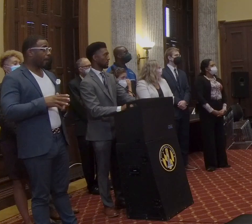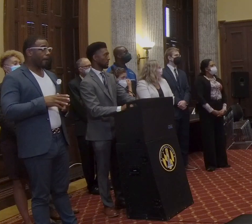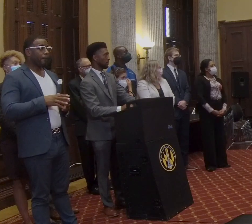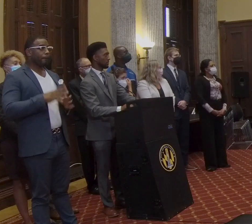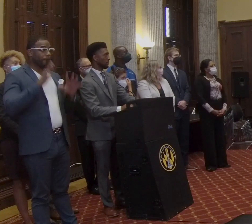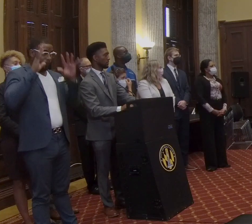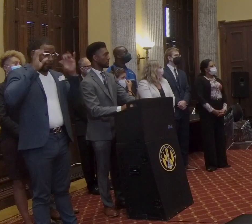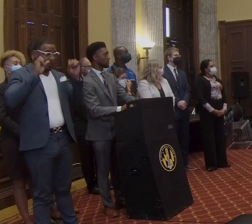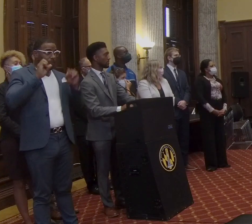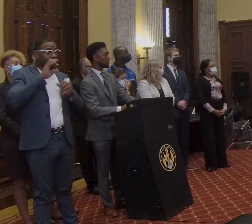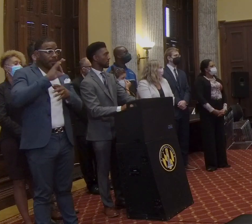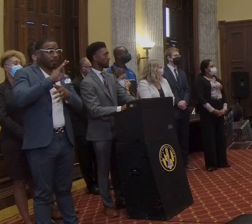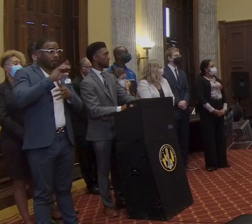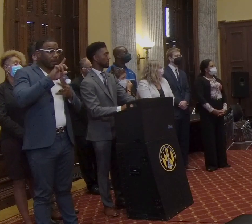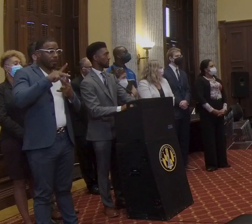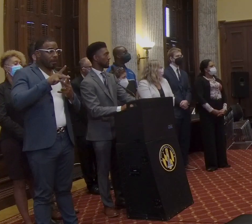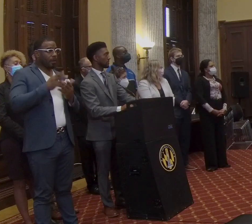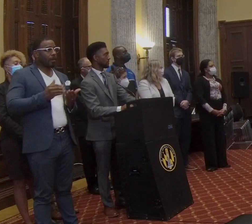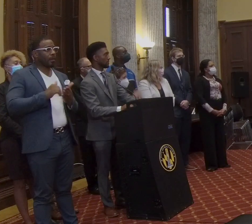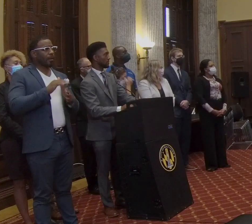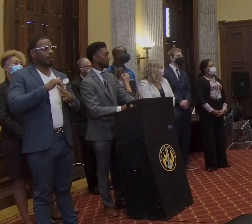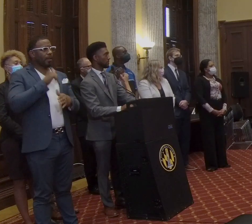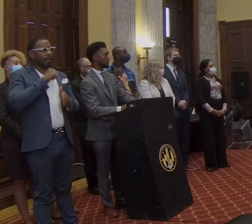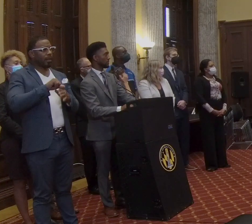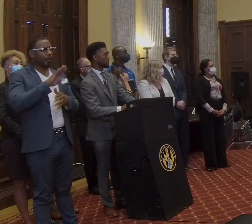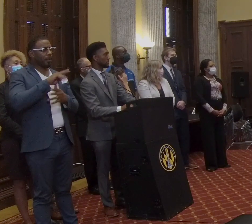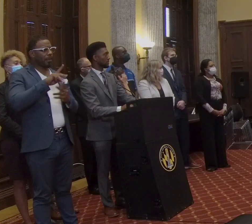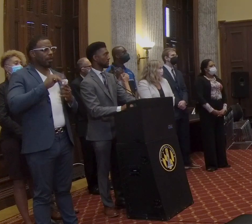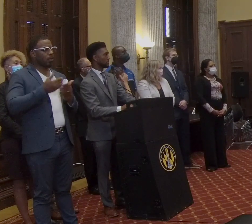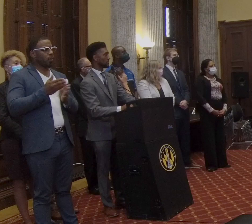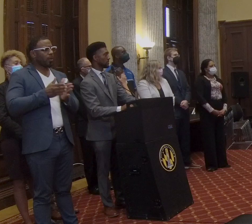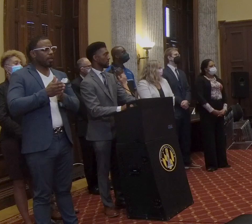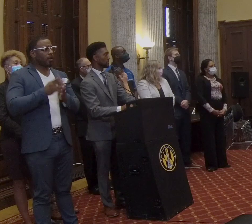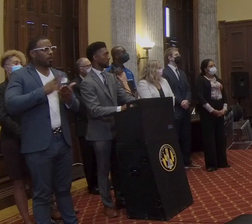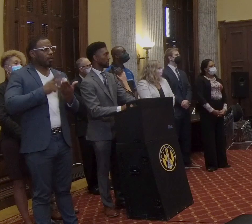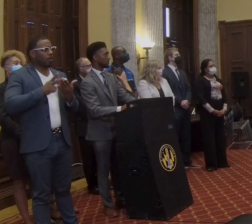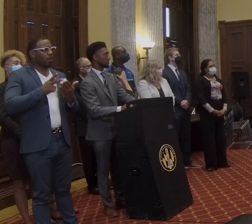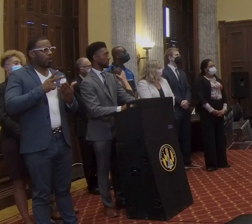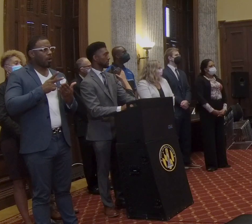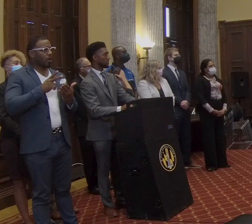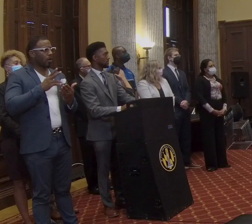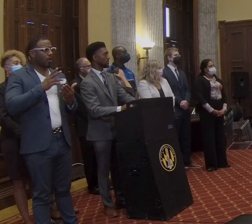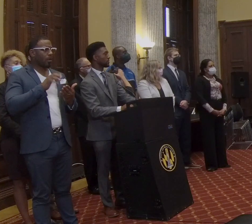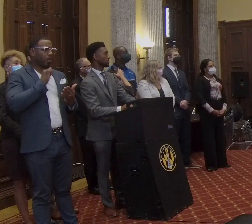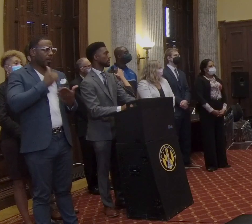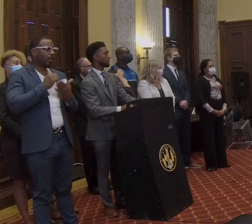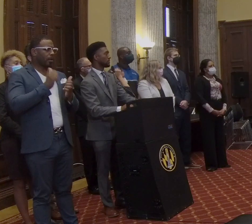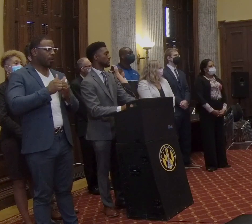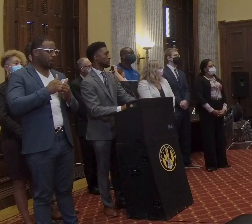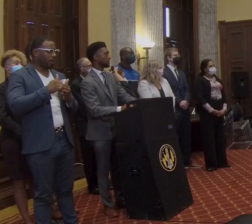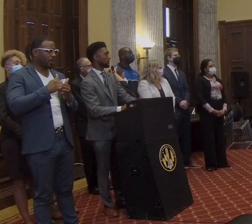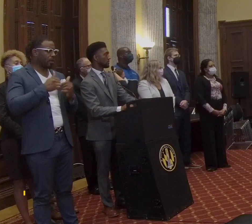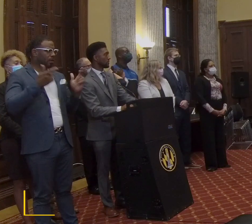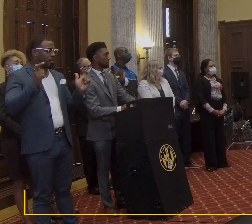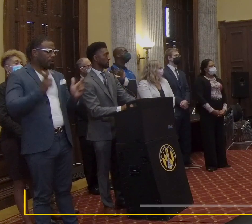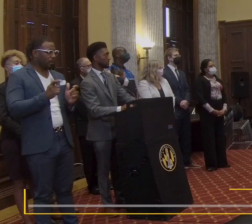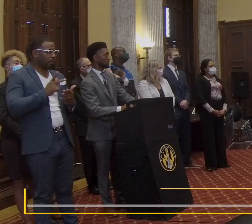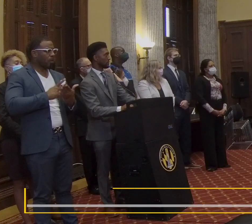The president of the FOP submitted a letter saying that the BPD's new incentive program is really not going to help with